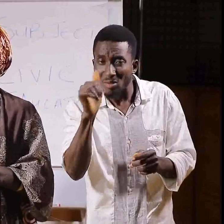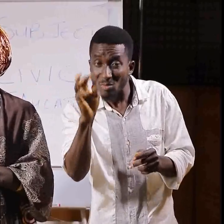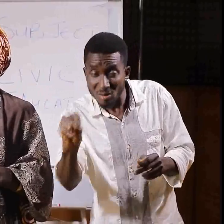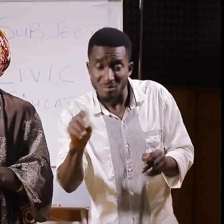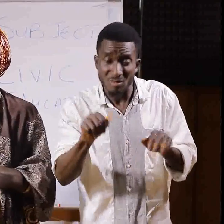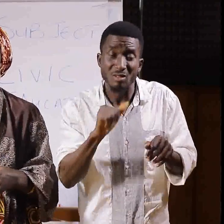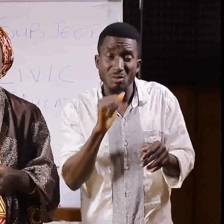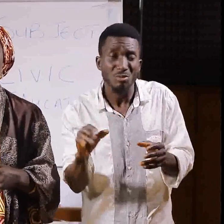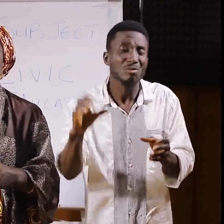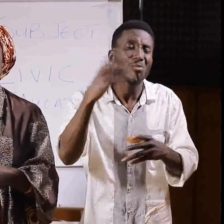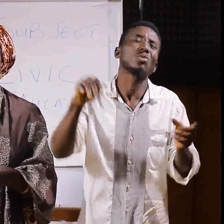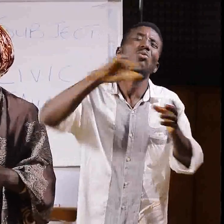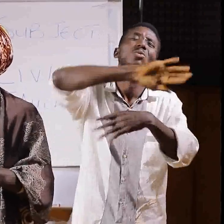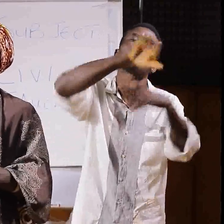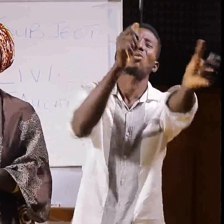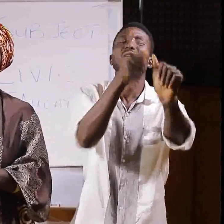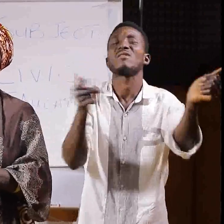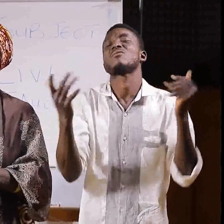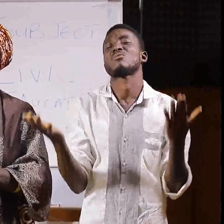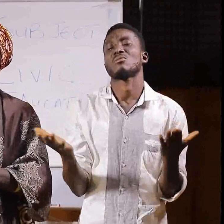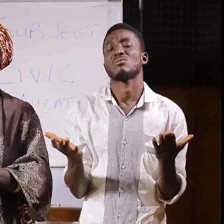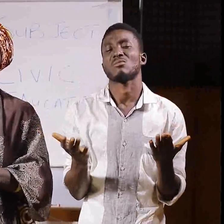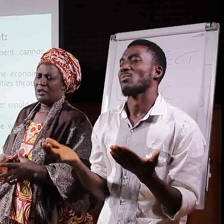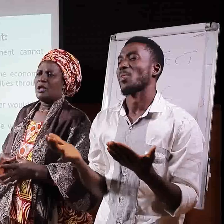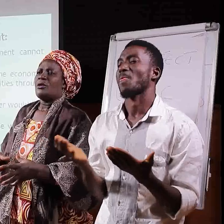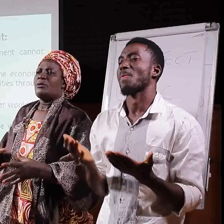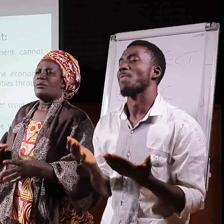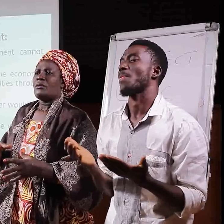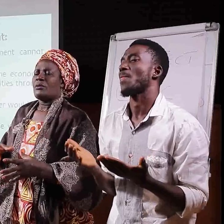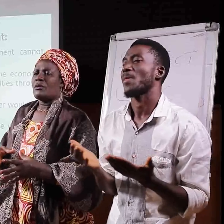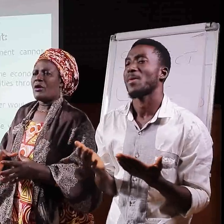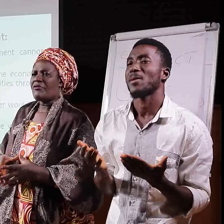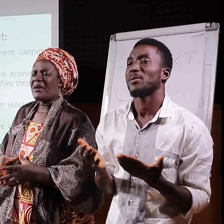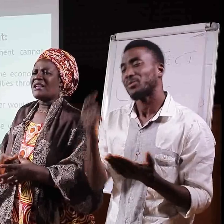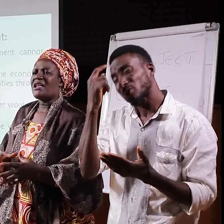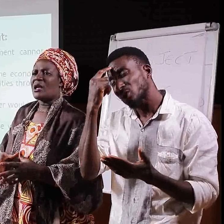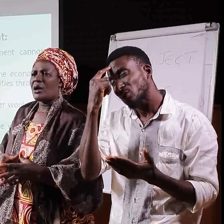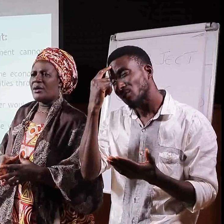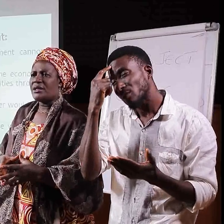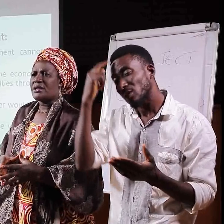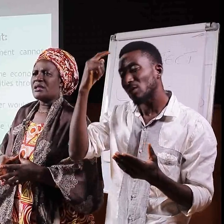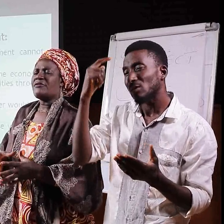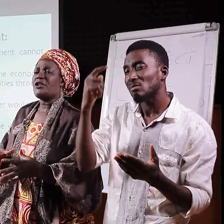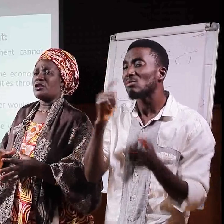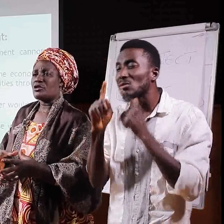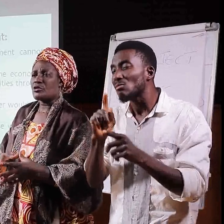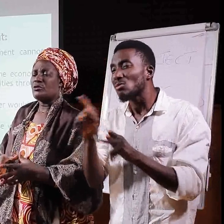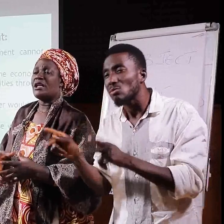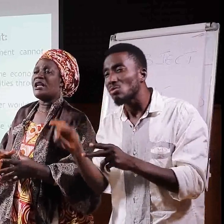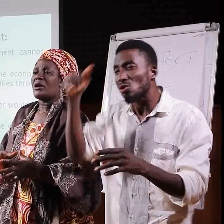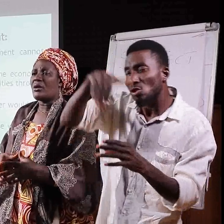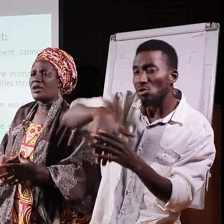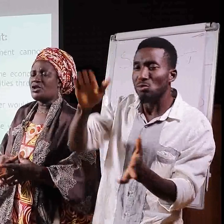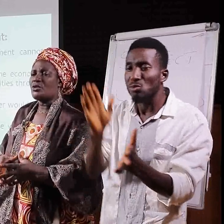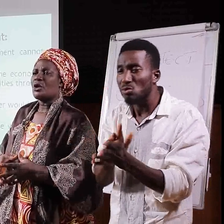cannot employ everybody. government encourage, even in school,